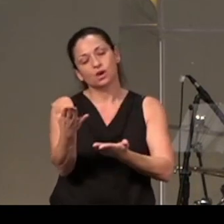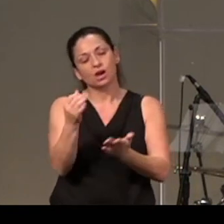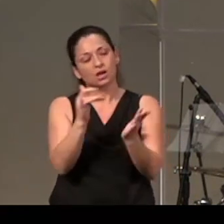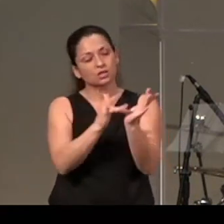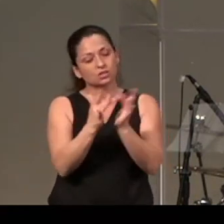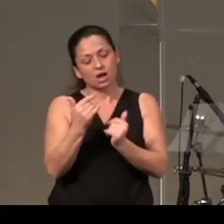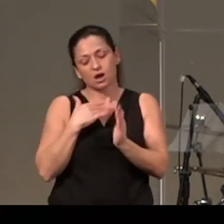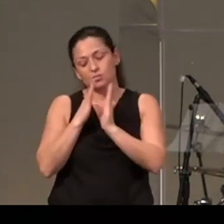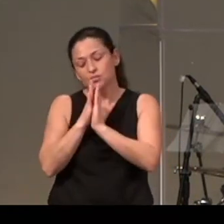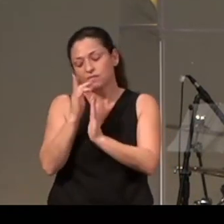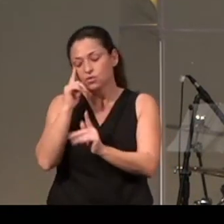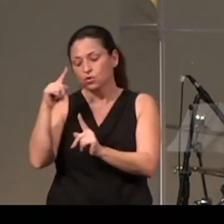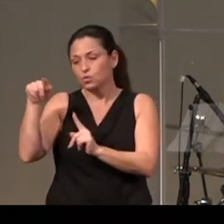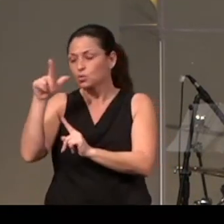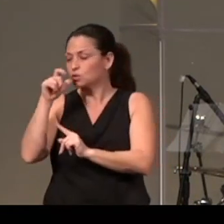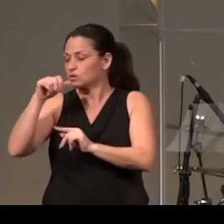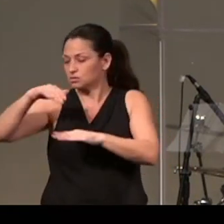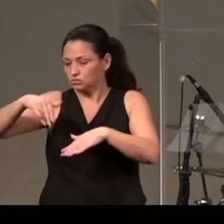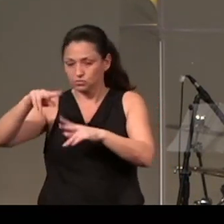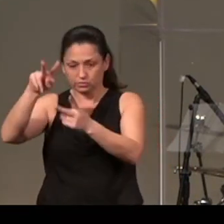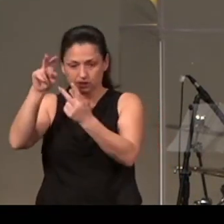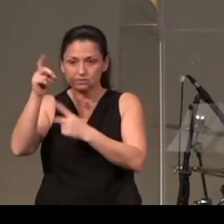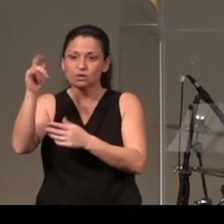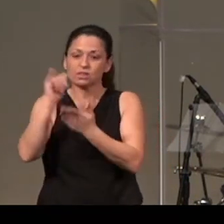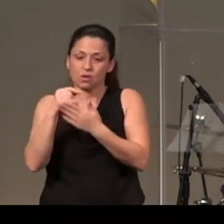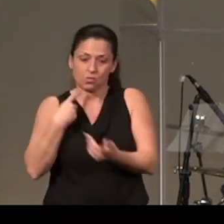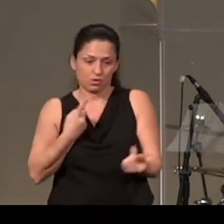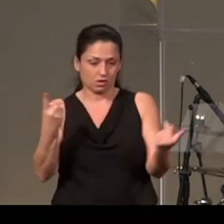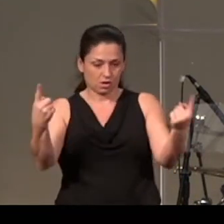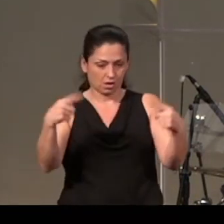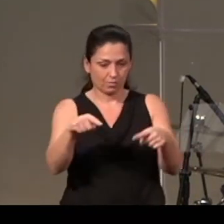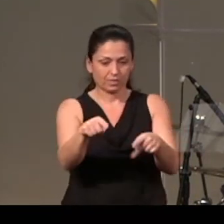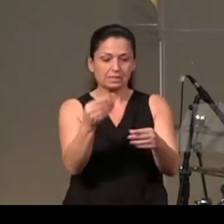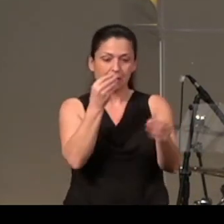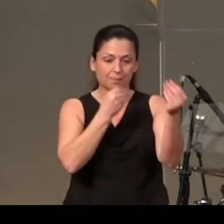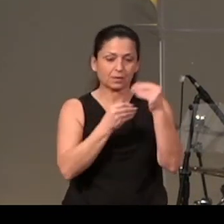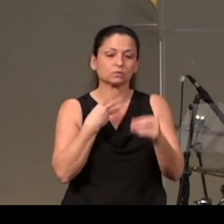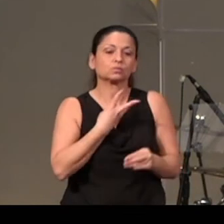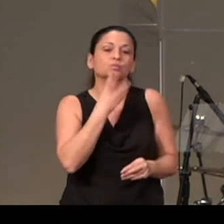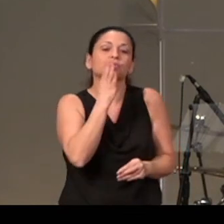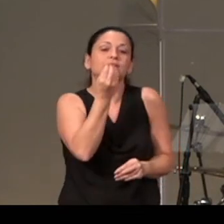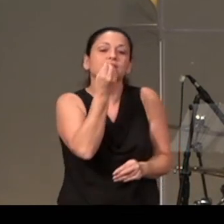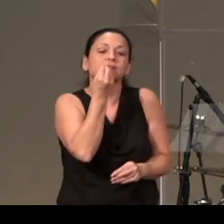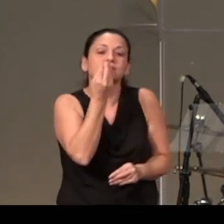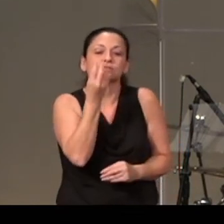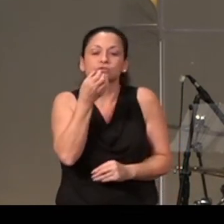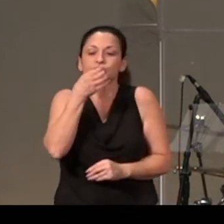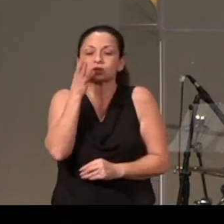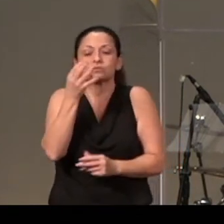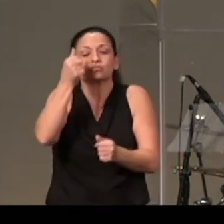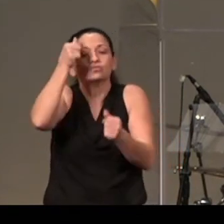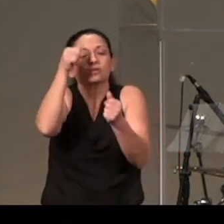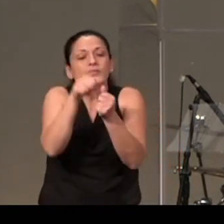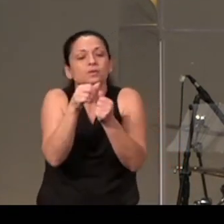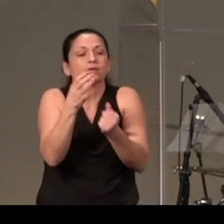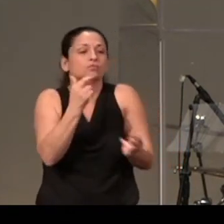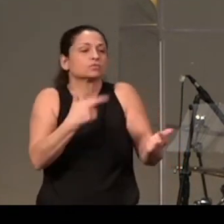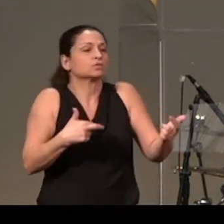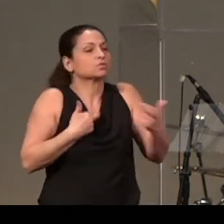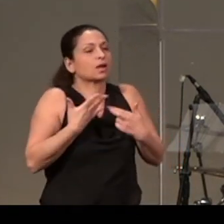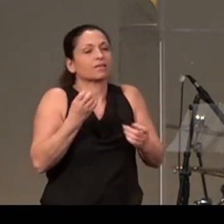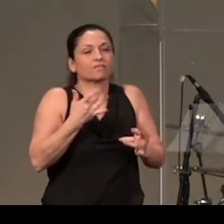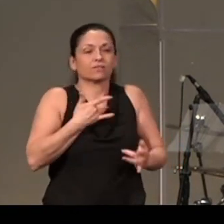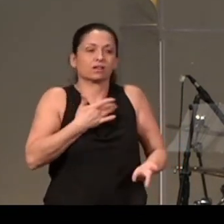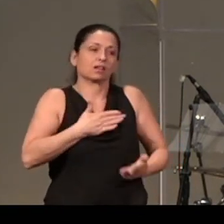us who have received you, that as we come to this meal, that we would eat and drink and remember and rejoice and be